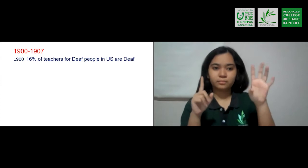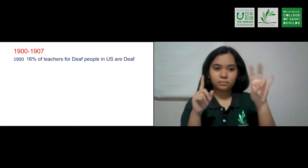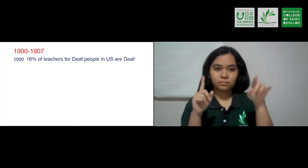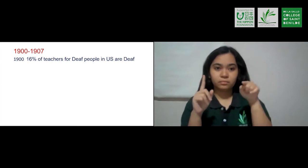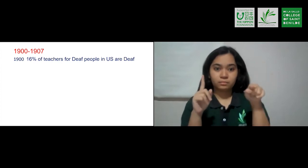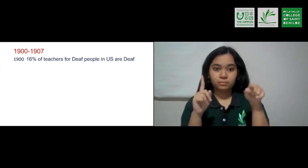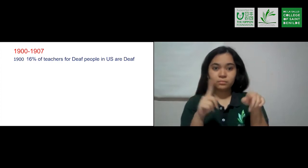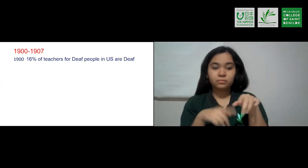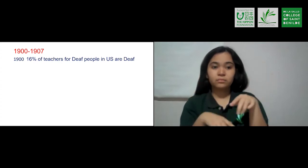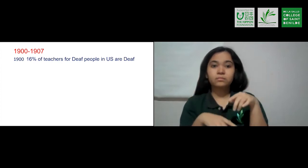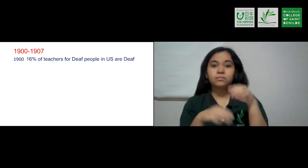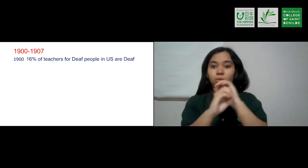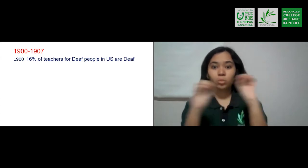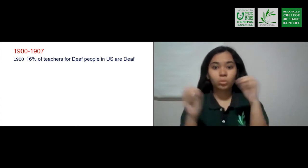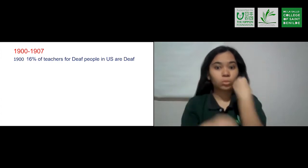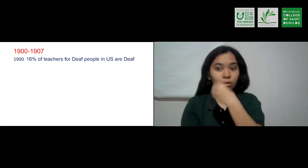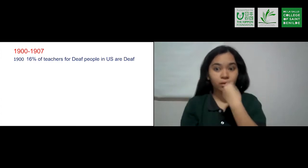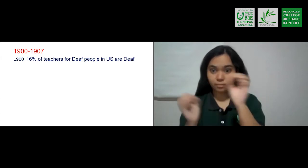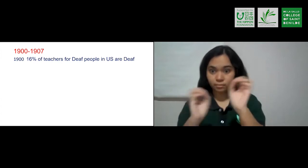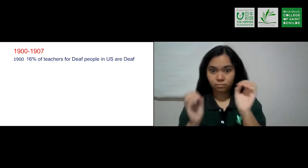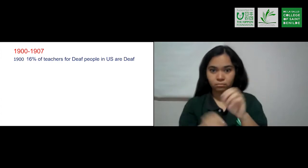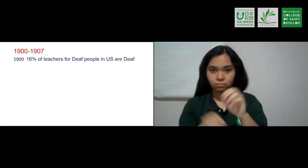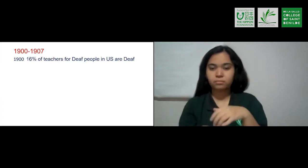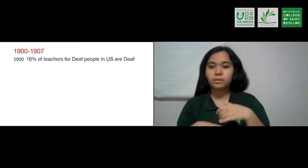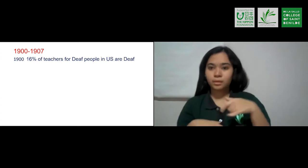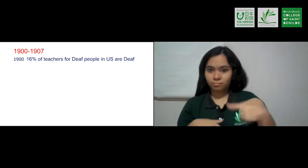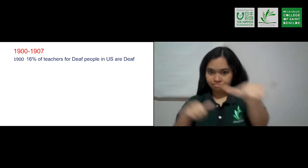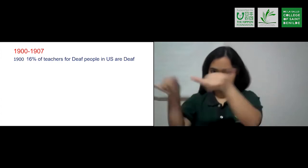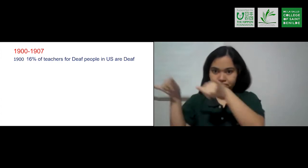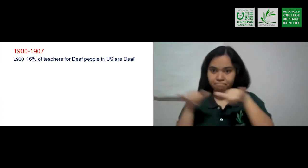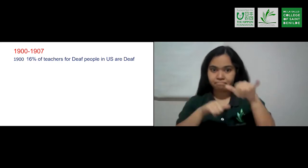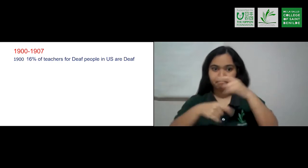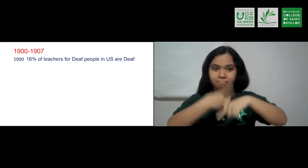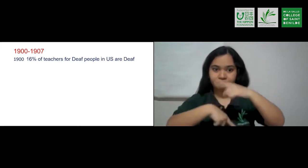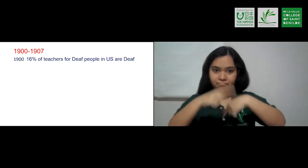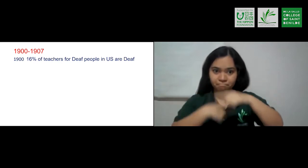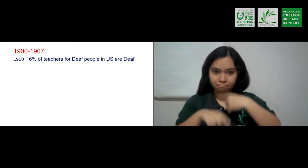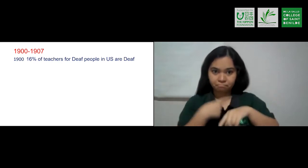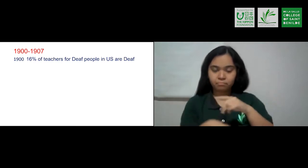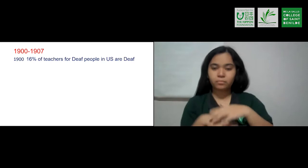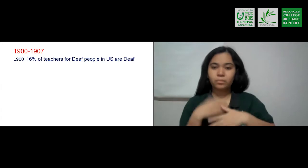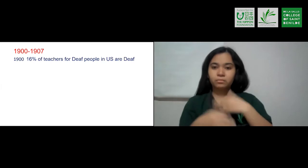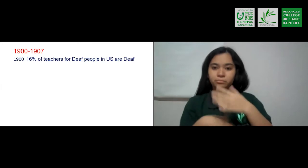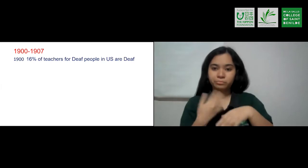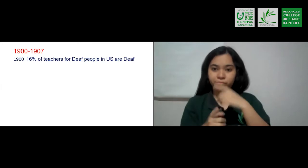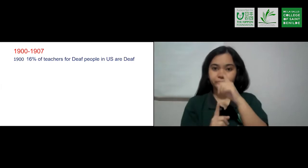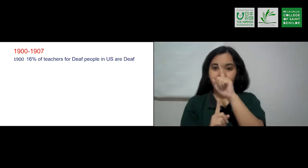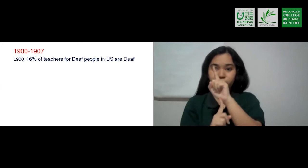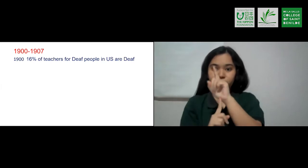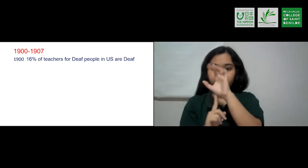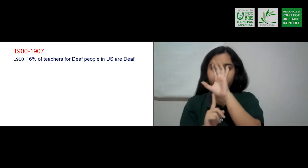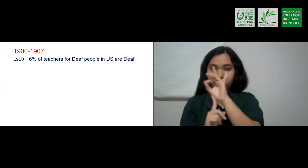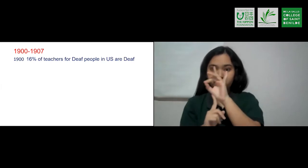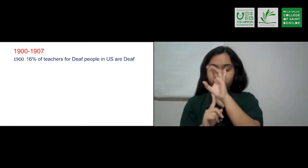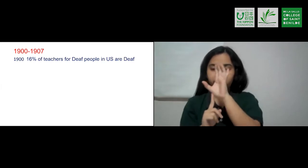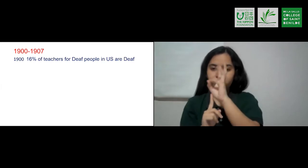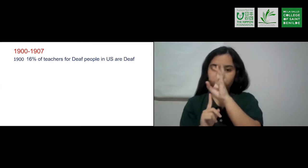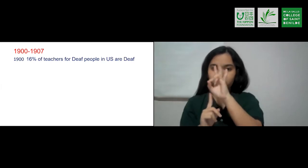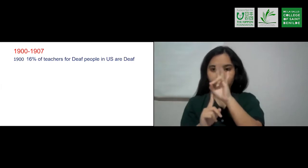1877 to 1867, there was no oralism and everyone used sign language to communicate.